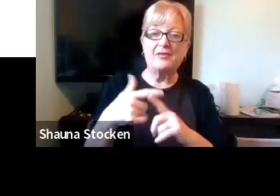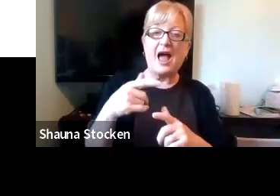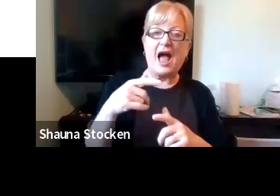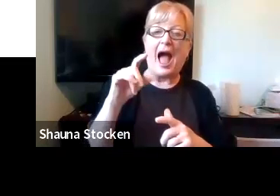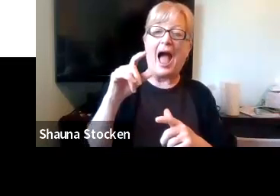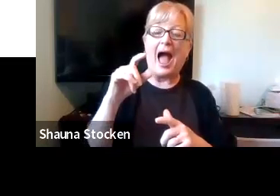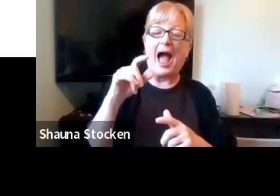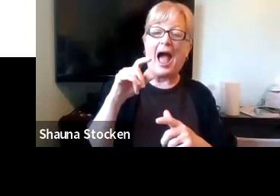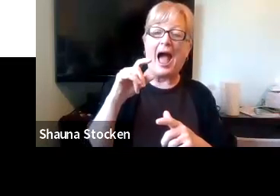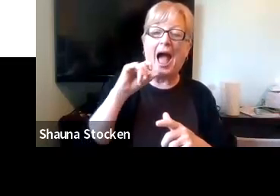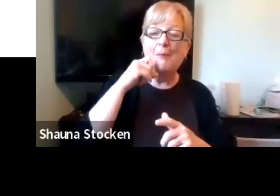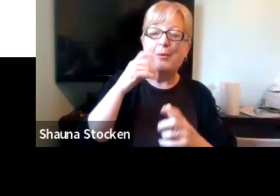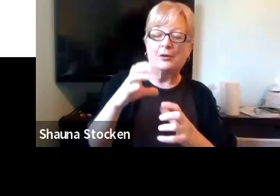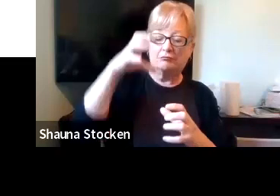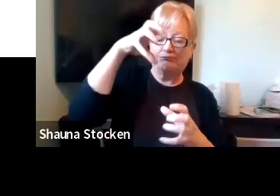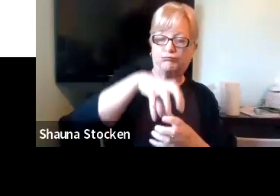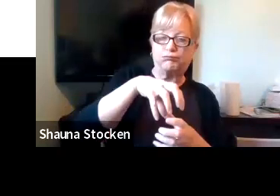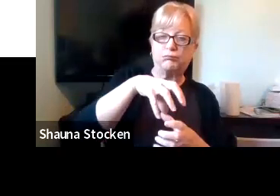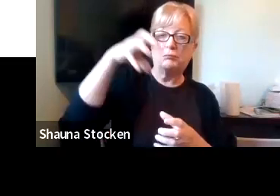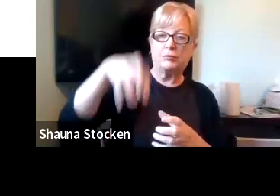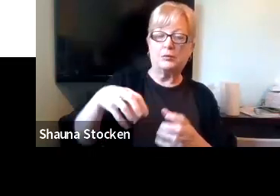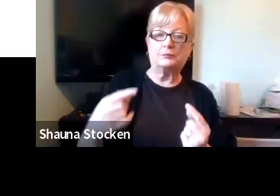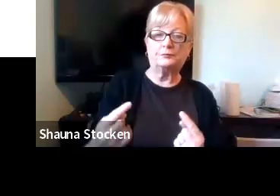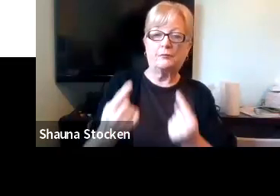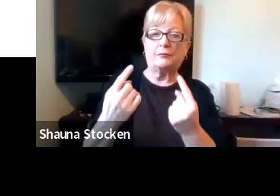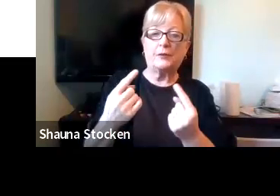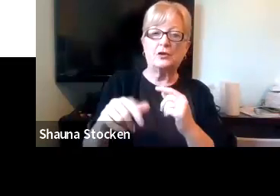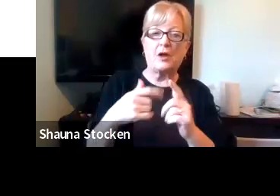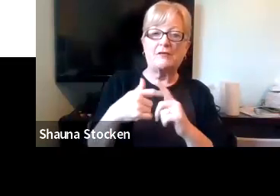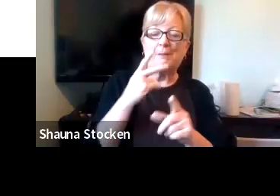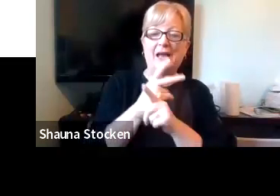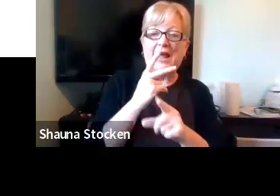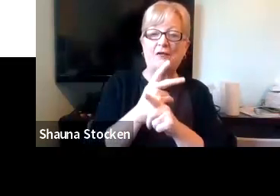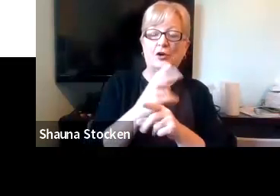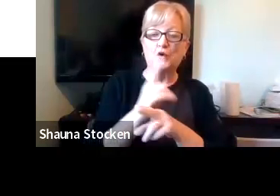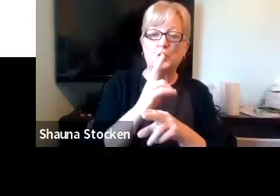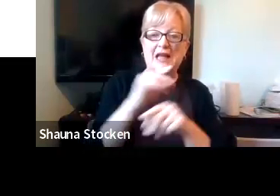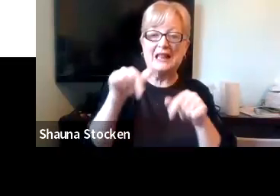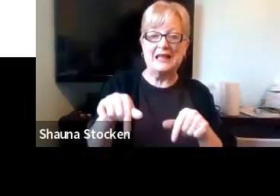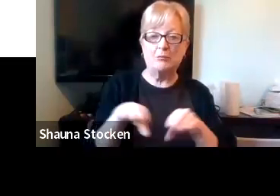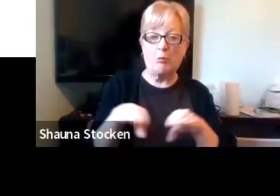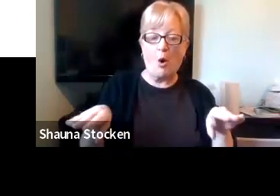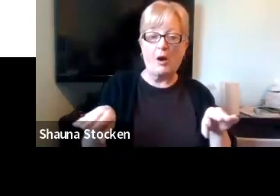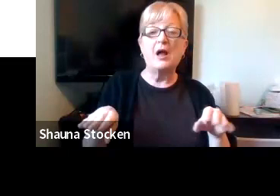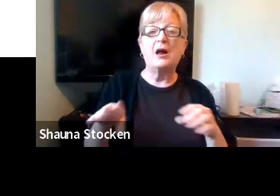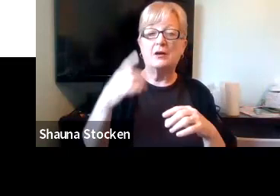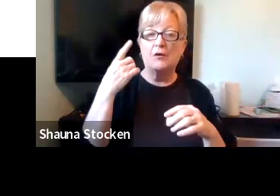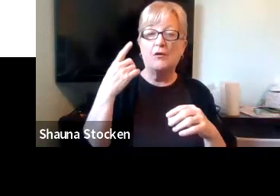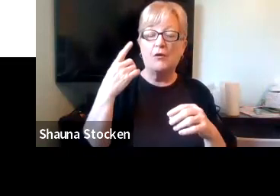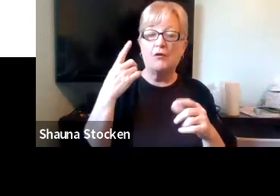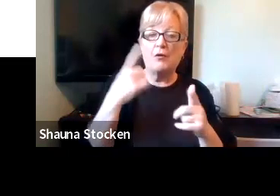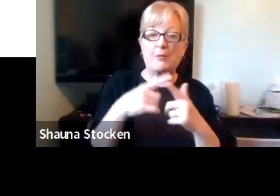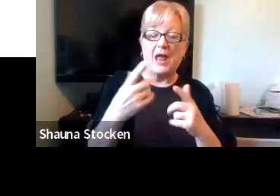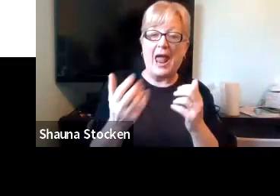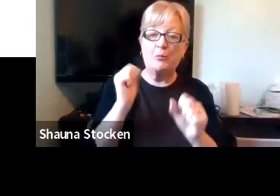nails next to one another that are in an upward point, so you do want to use caution when using the cutting board. And